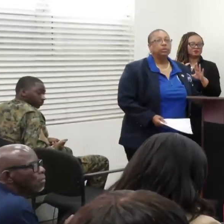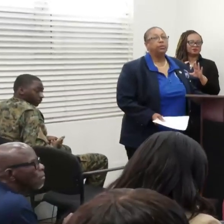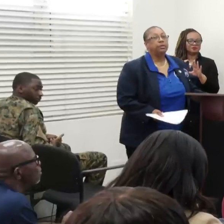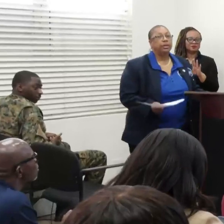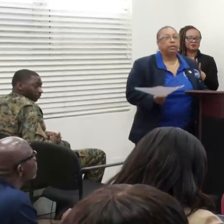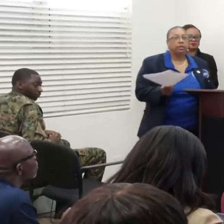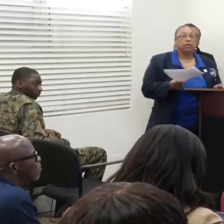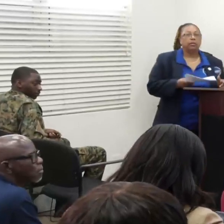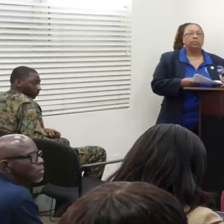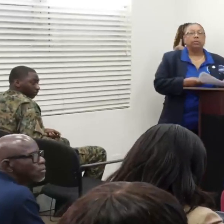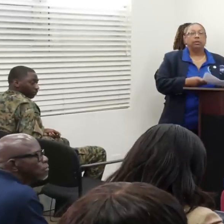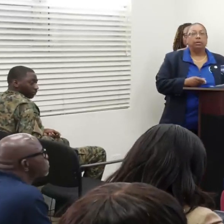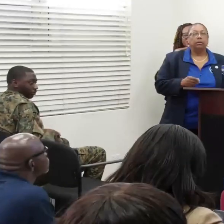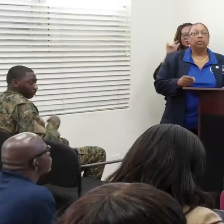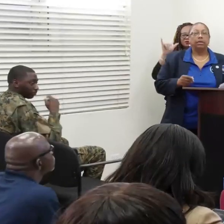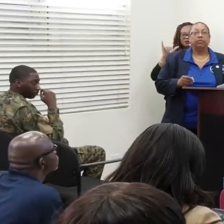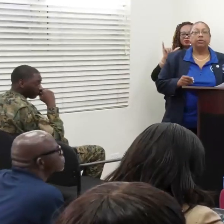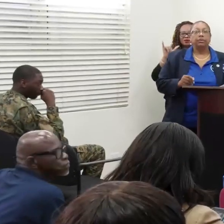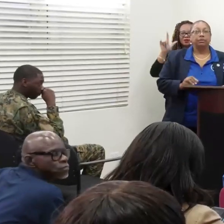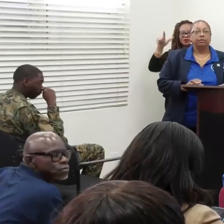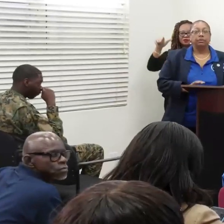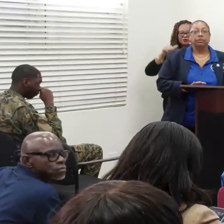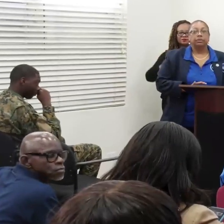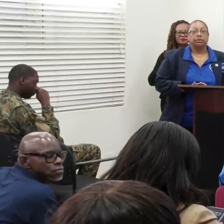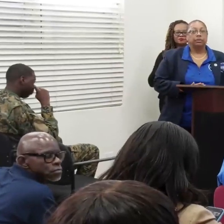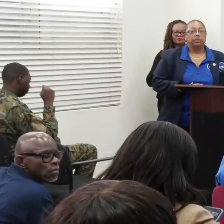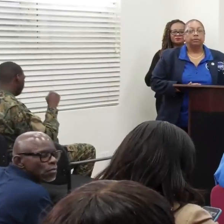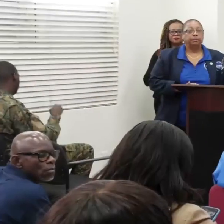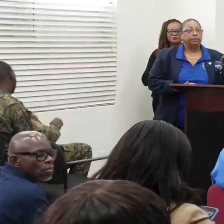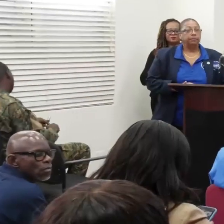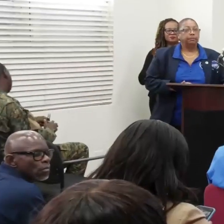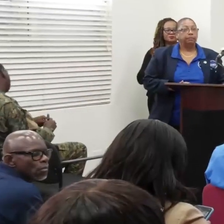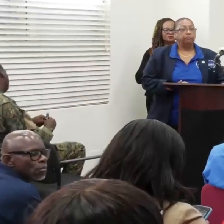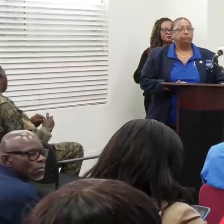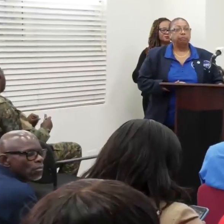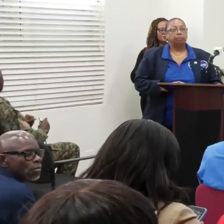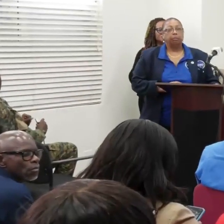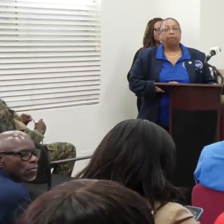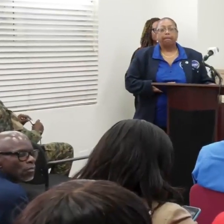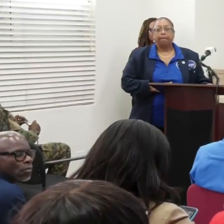He will speak to that later on.